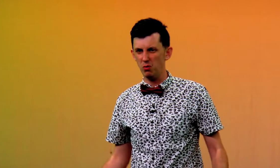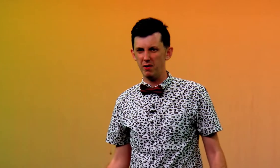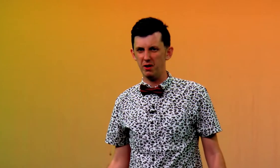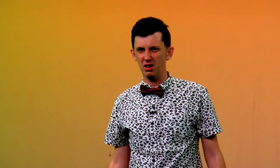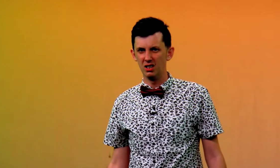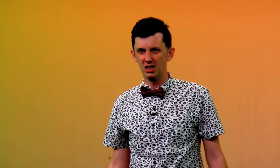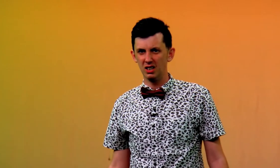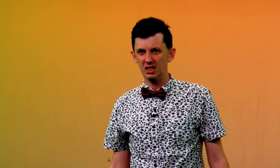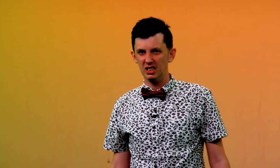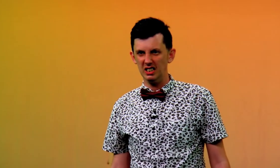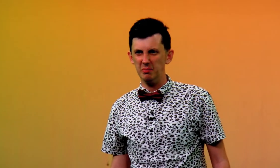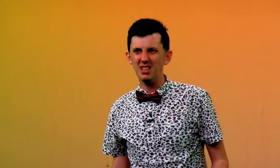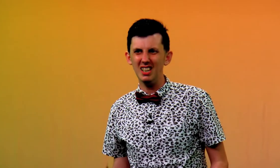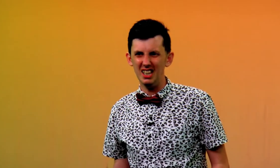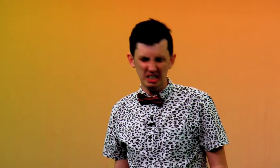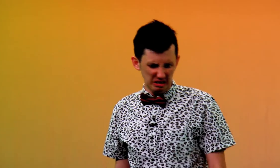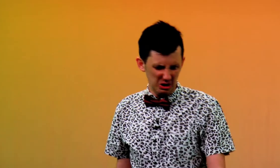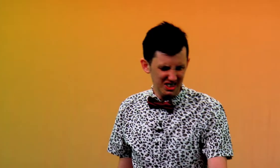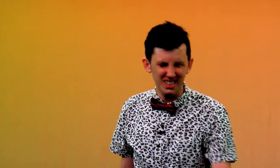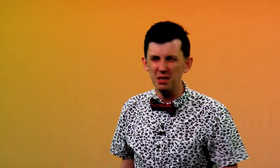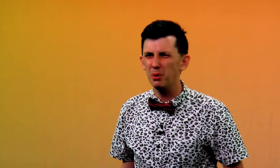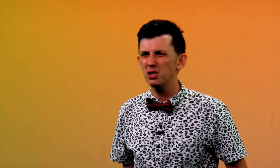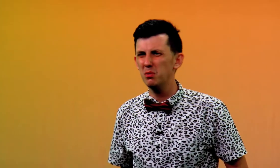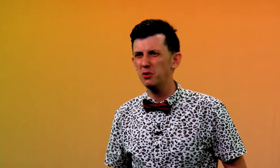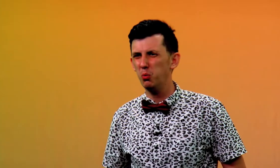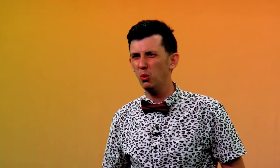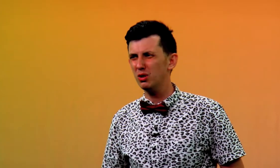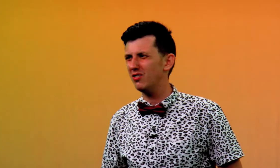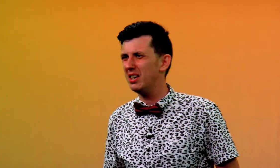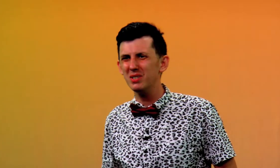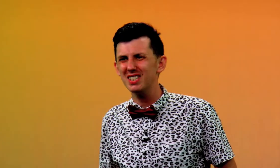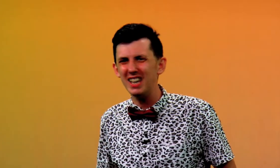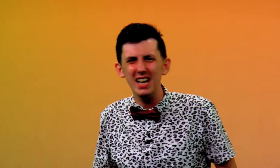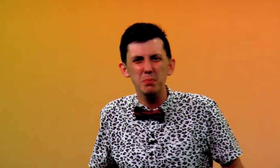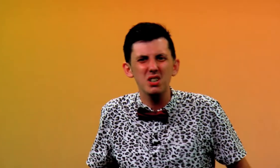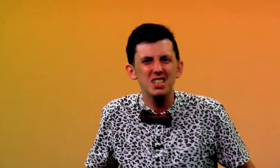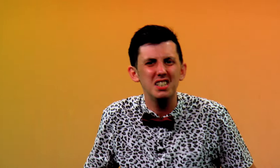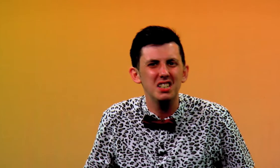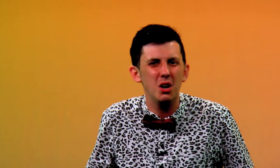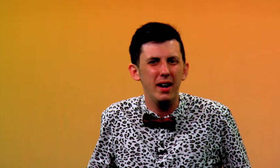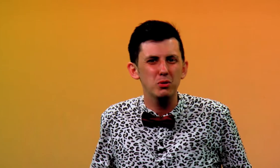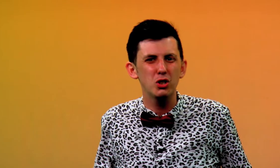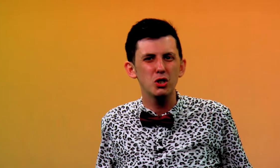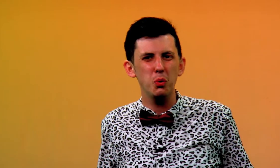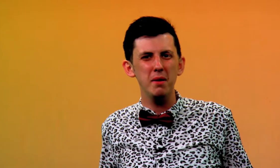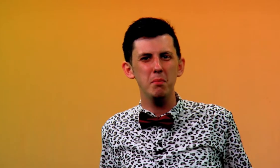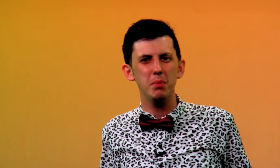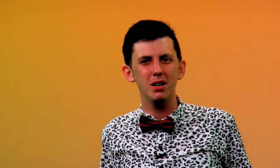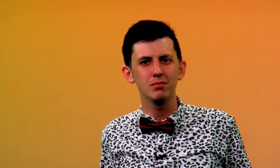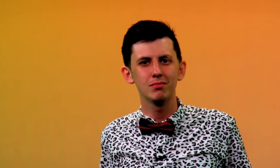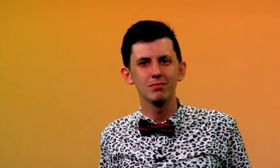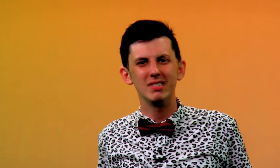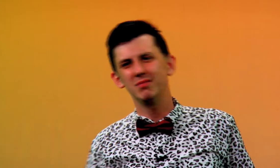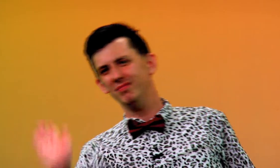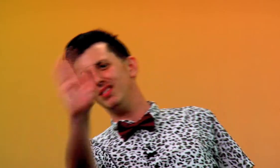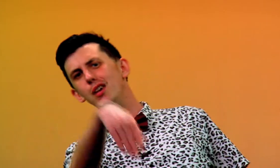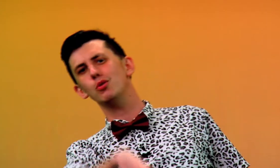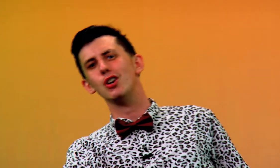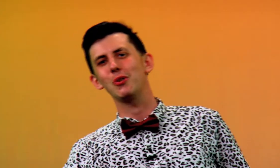river. Monkey couldn't see the bottom of the water and he was scared because he didn't know how to swim, but he was